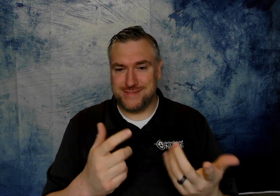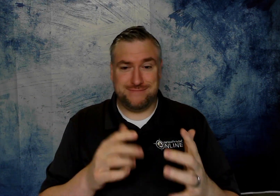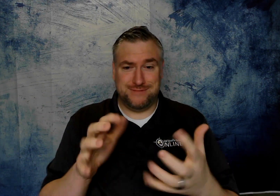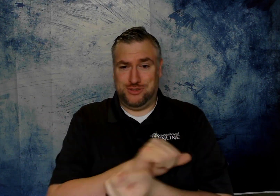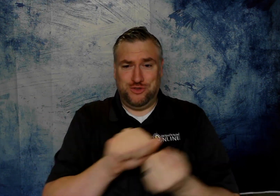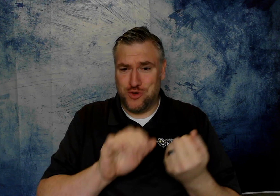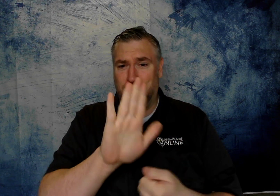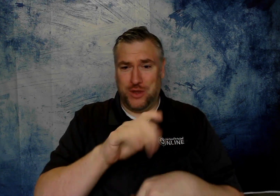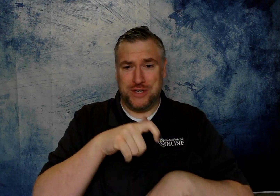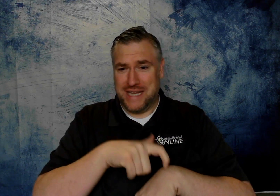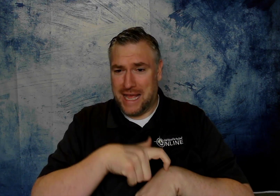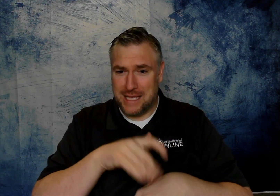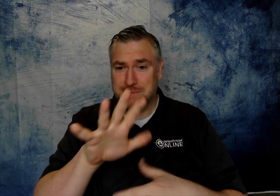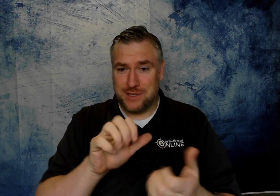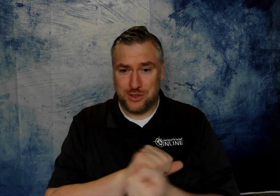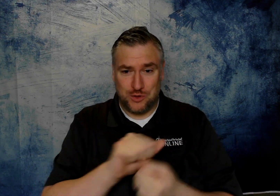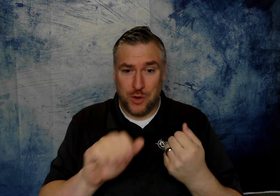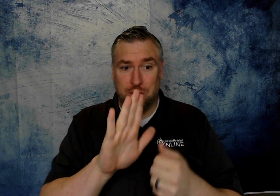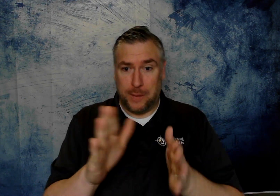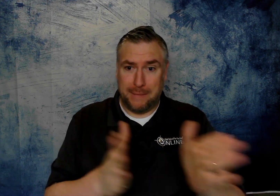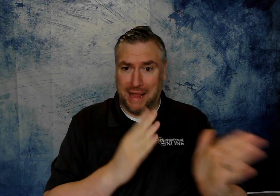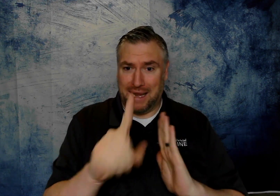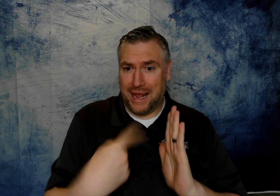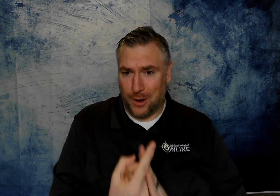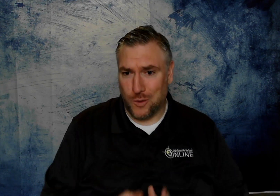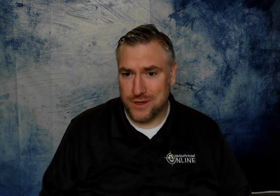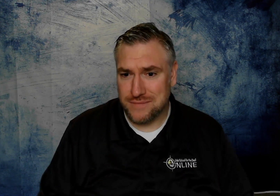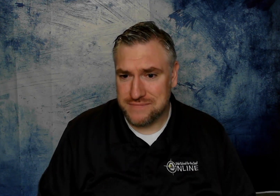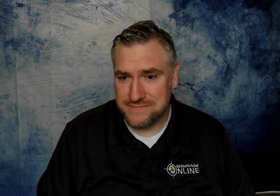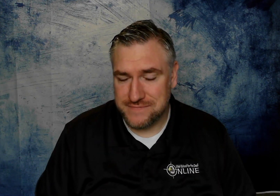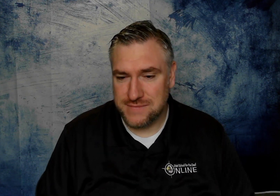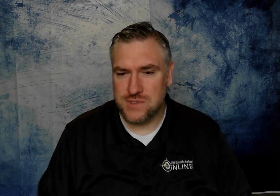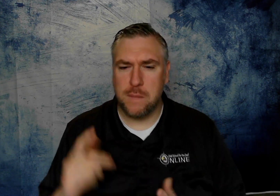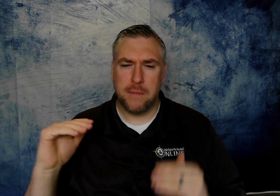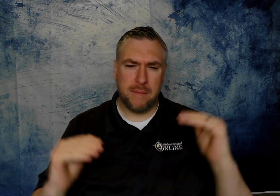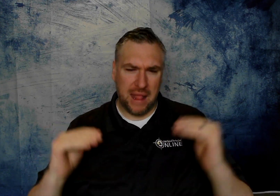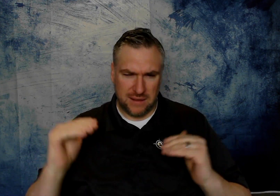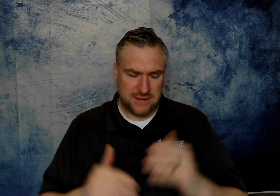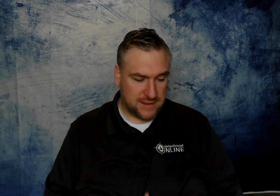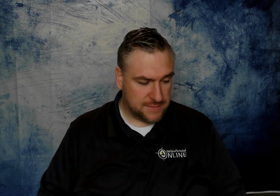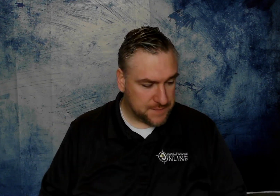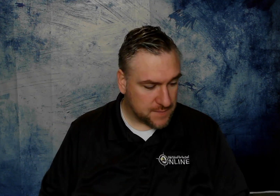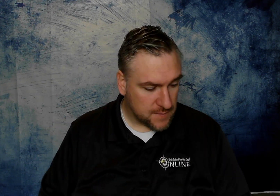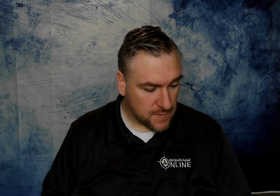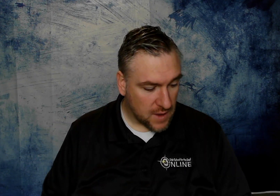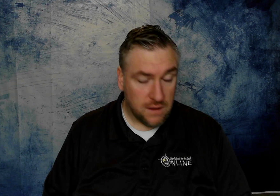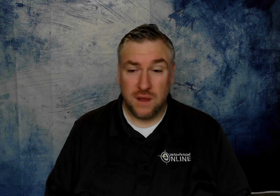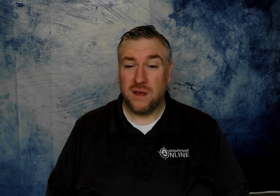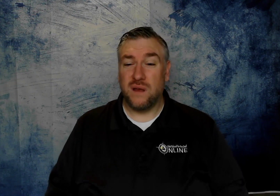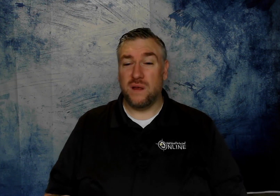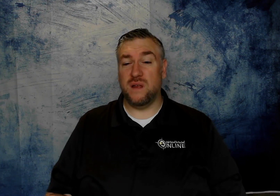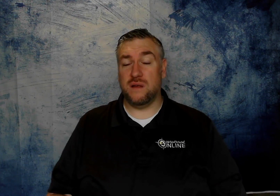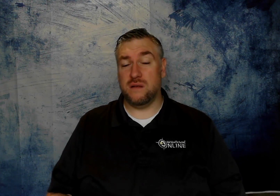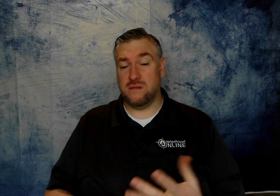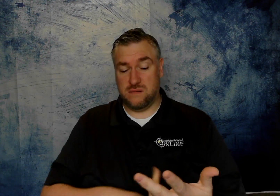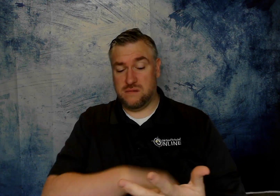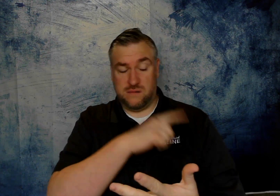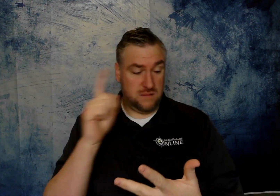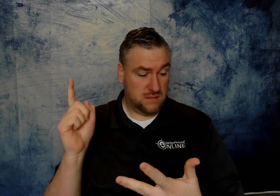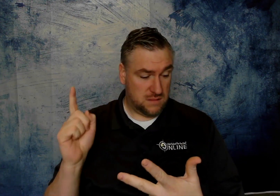need to destroy your planning time, destroy that 1 hour you have to prep. Balance.